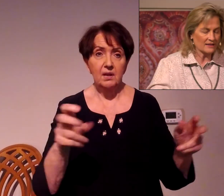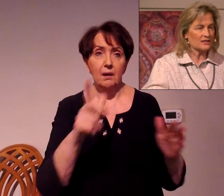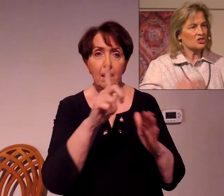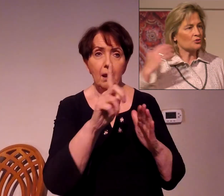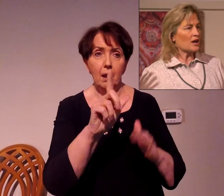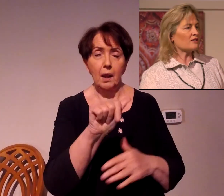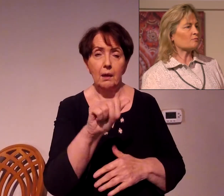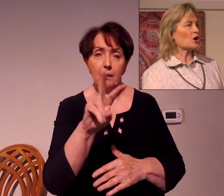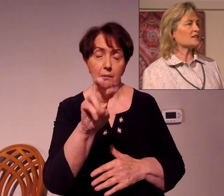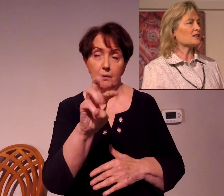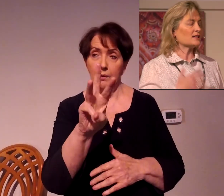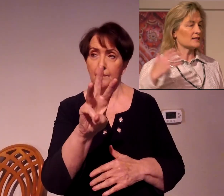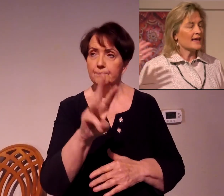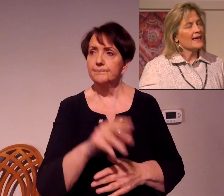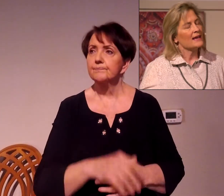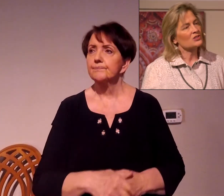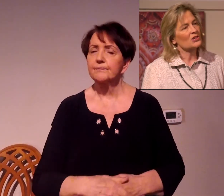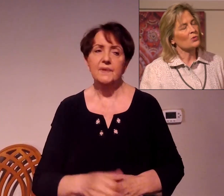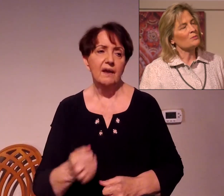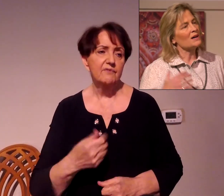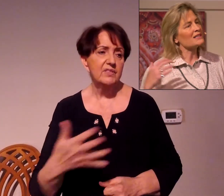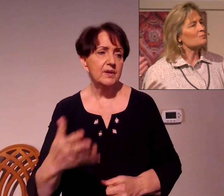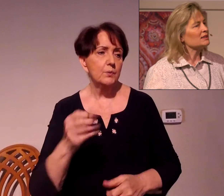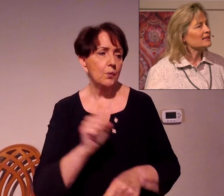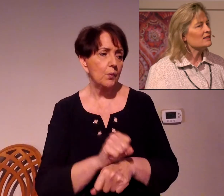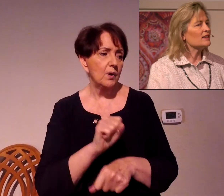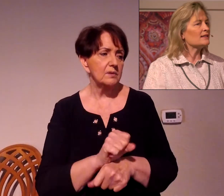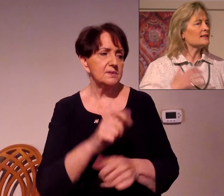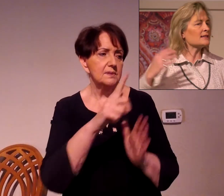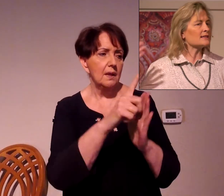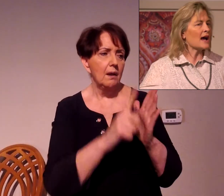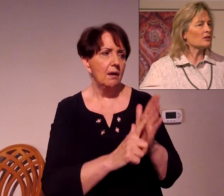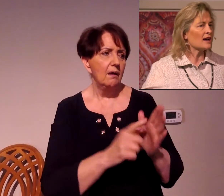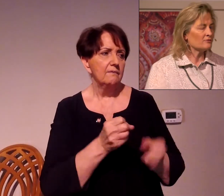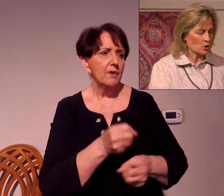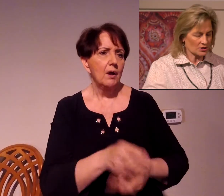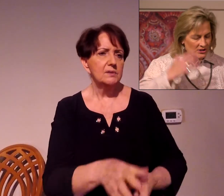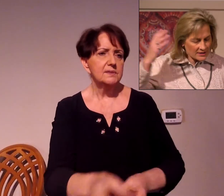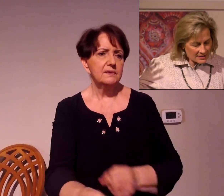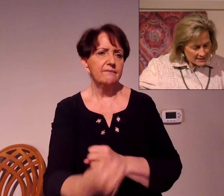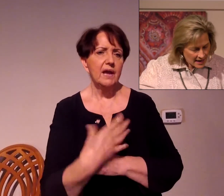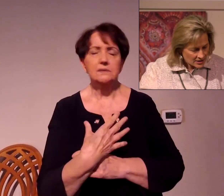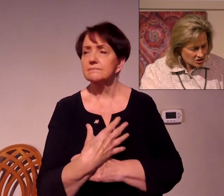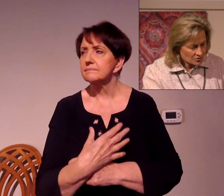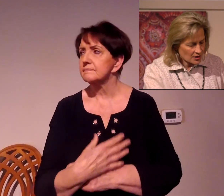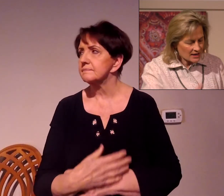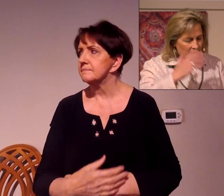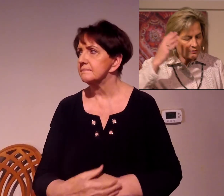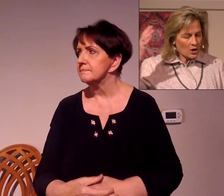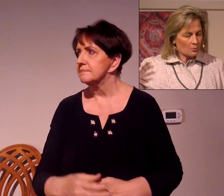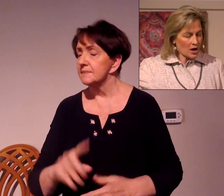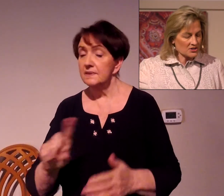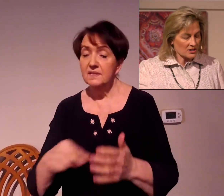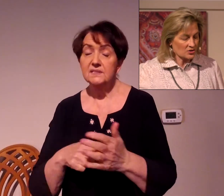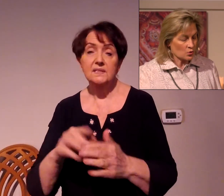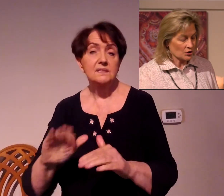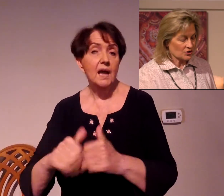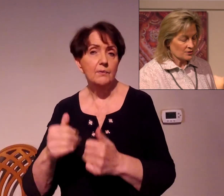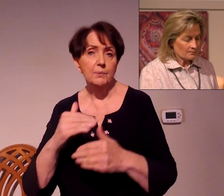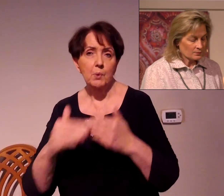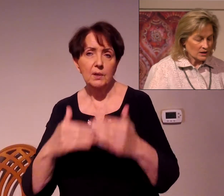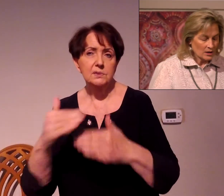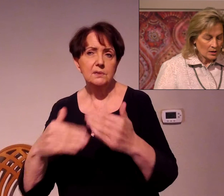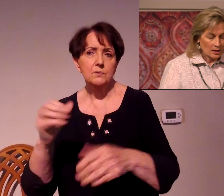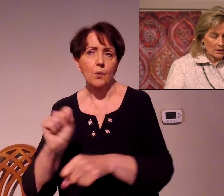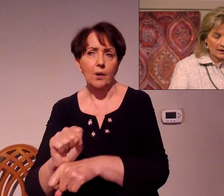and effect, this creative process. And so we must believe that this is how life works, that this is how this creative process